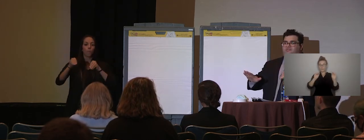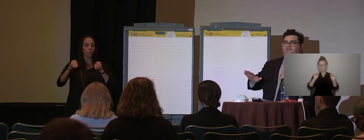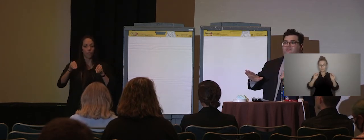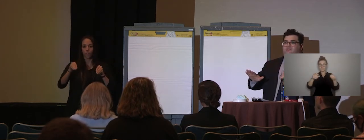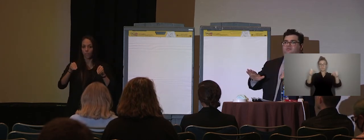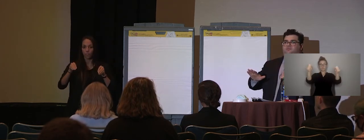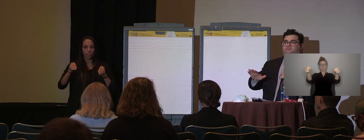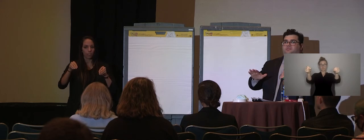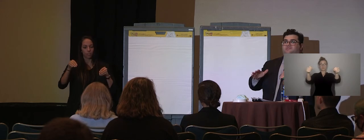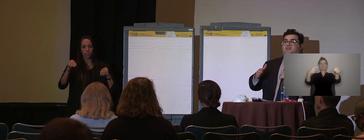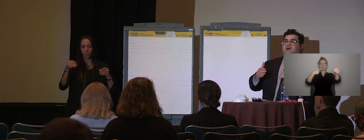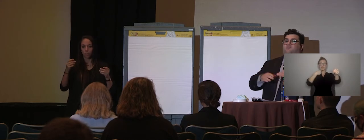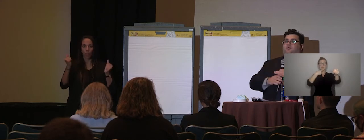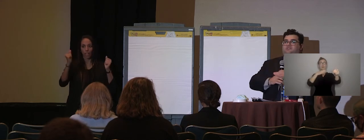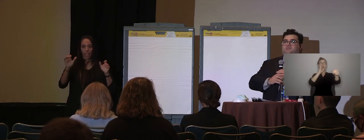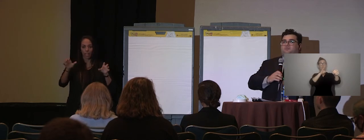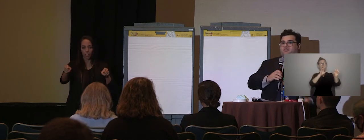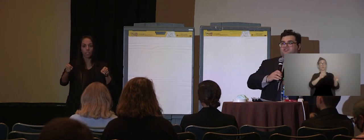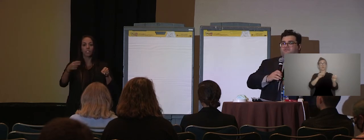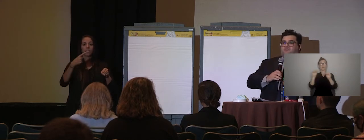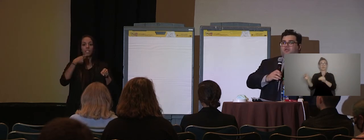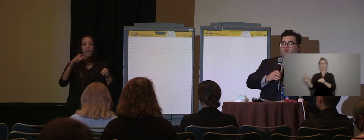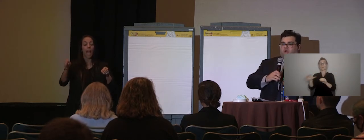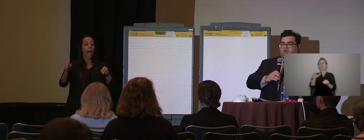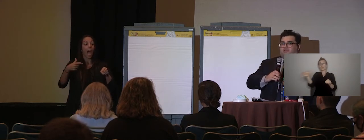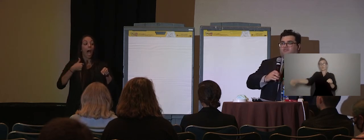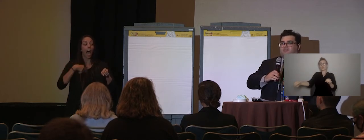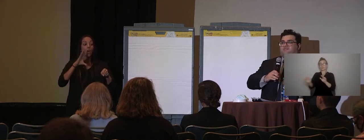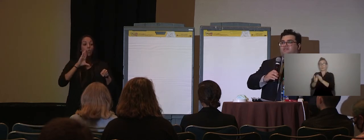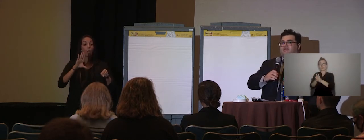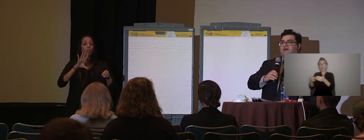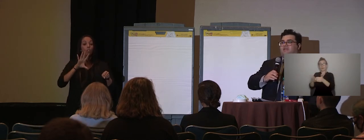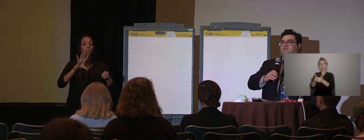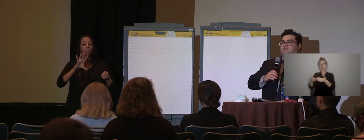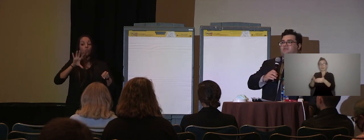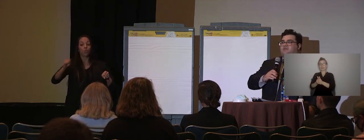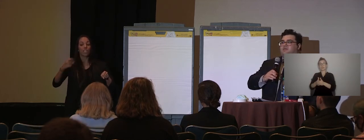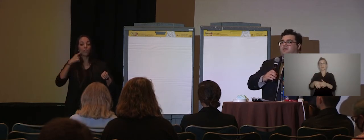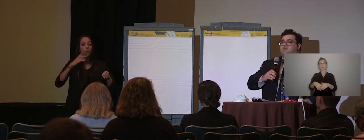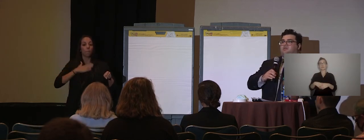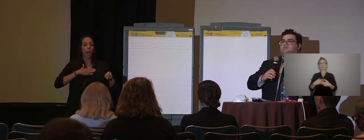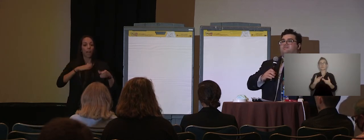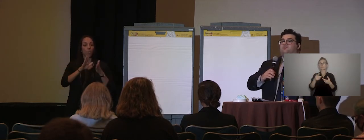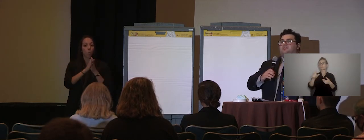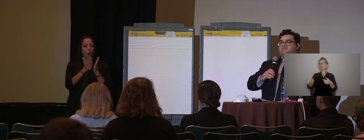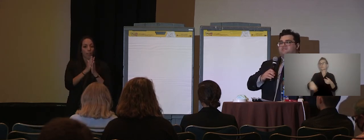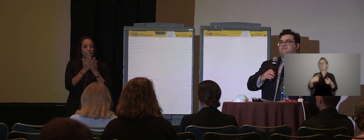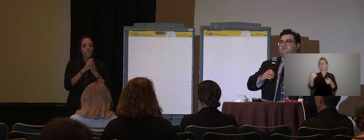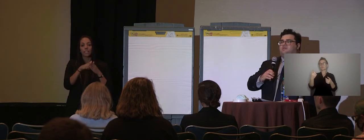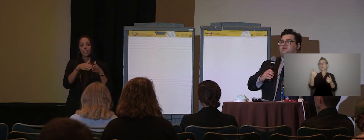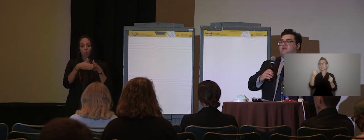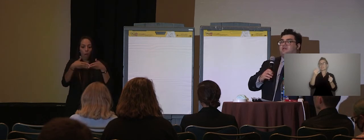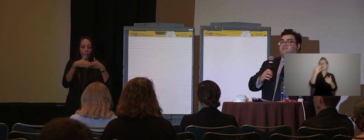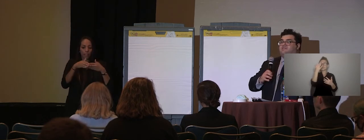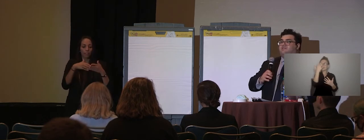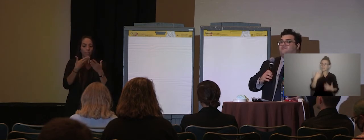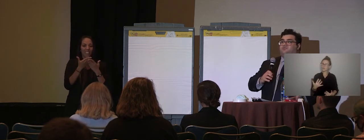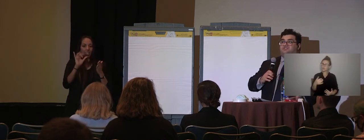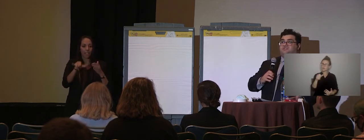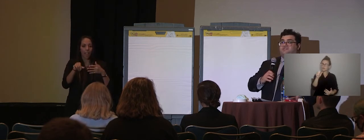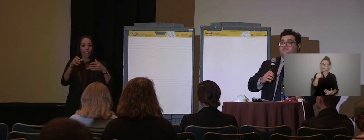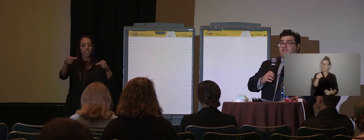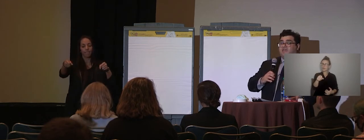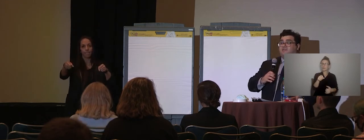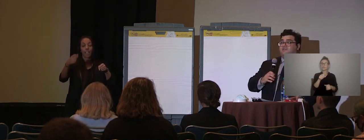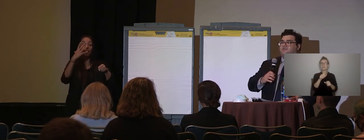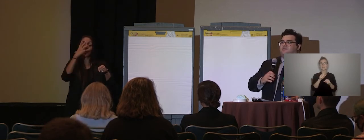movements, say, I'm going to be reaching for my wallet, things like that. So we need to, it's